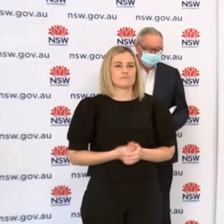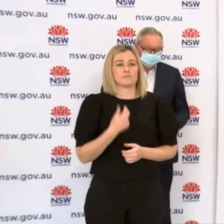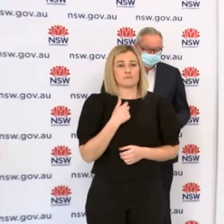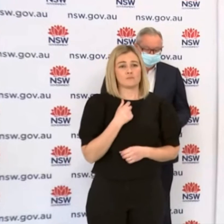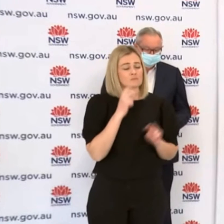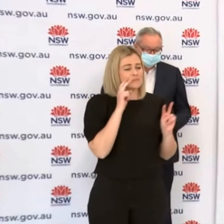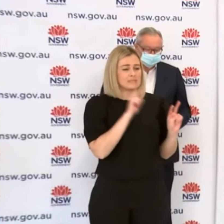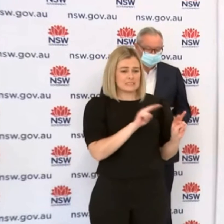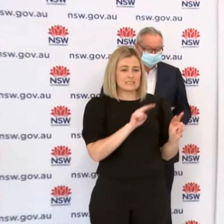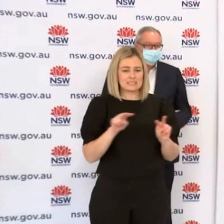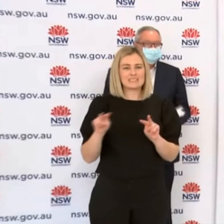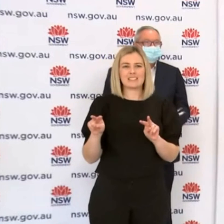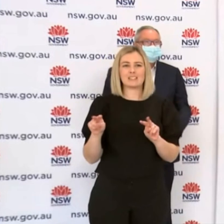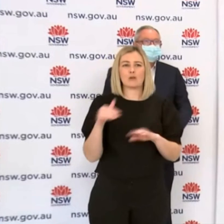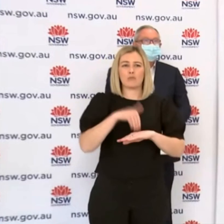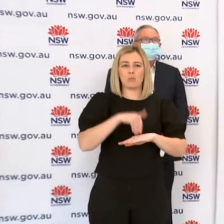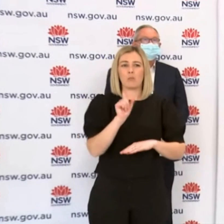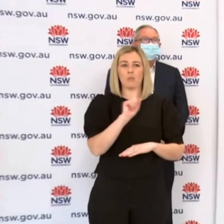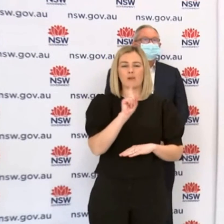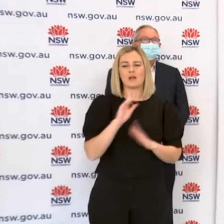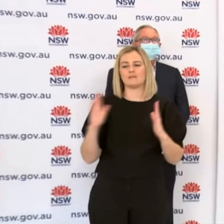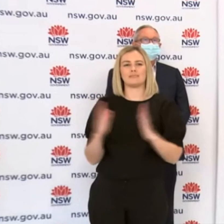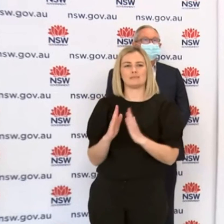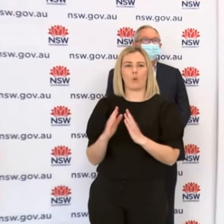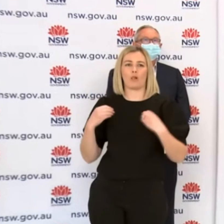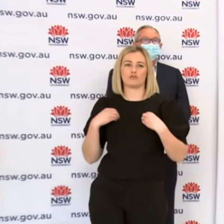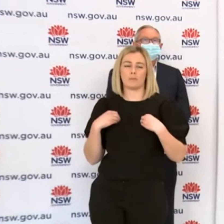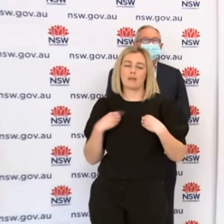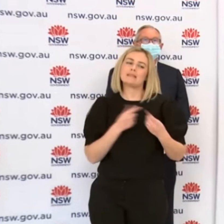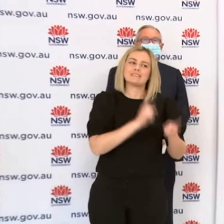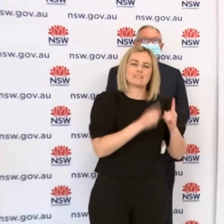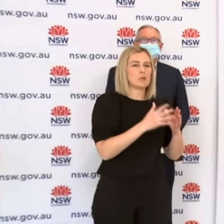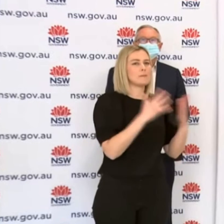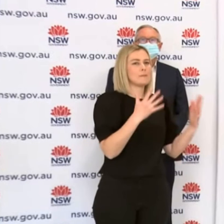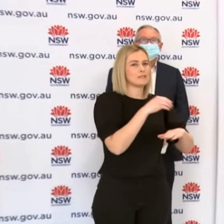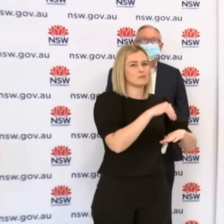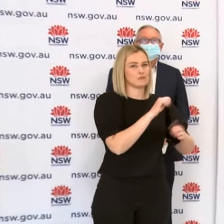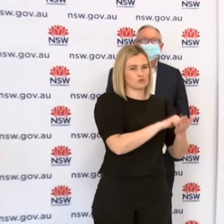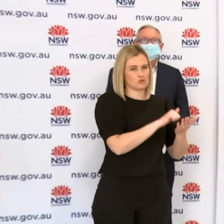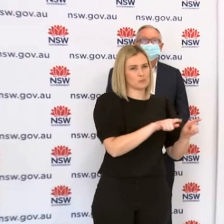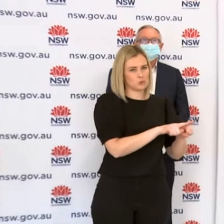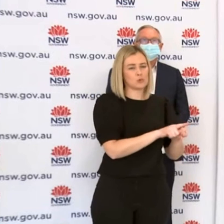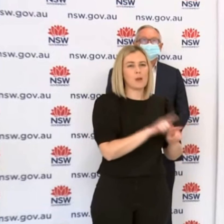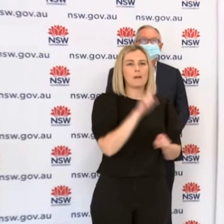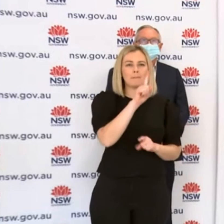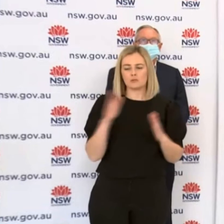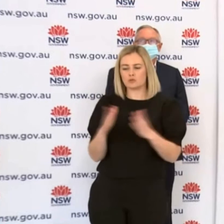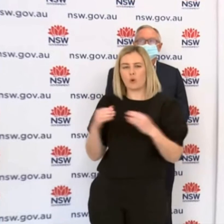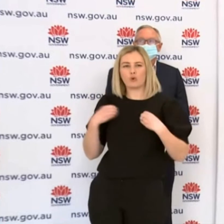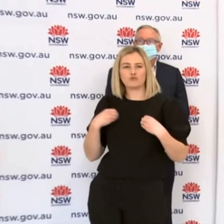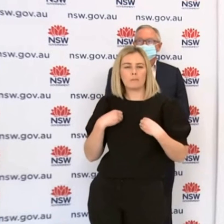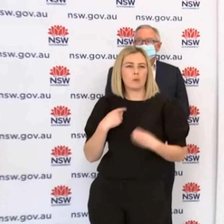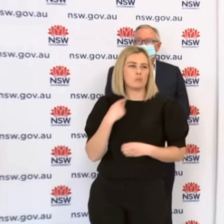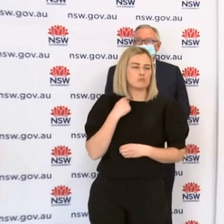is in terms of the smaller shops, also the larger shops, but the smaller shops, the butchers,